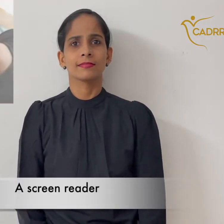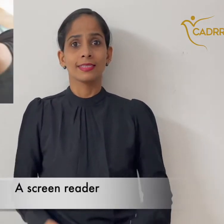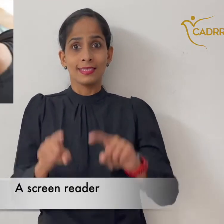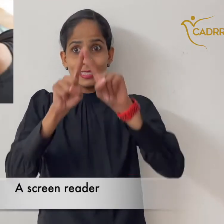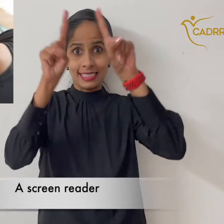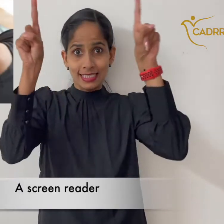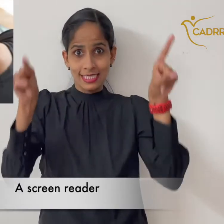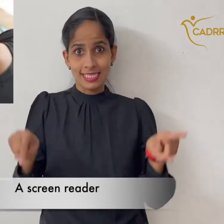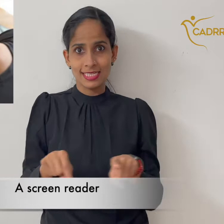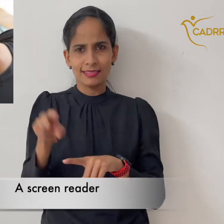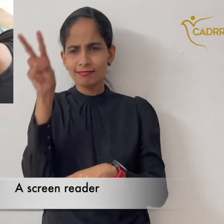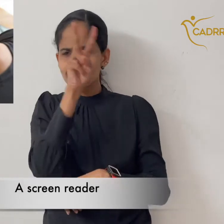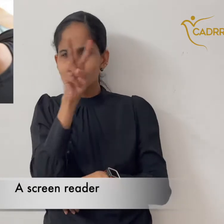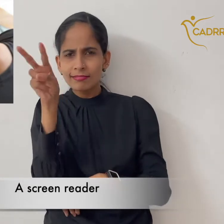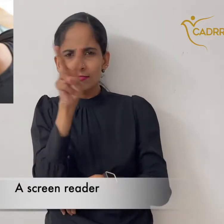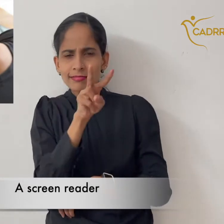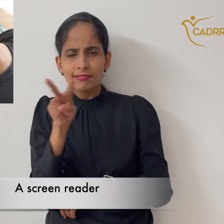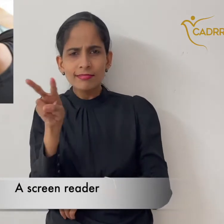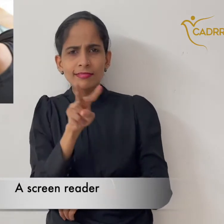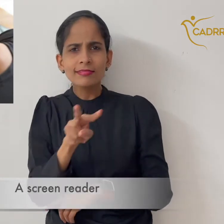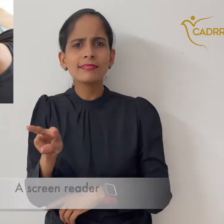A screen reader.